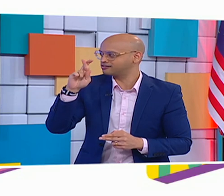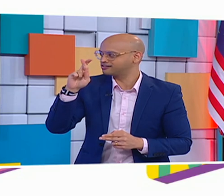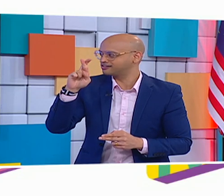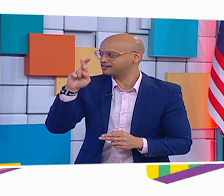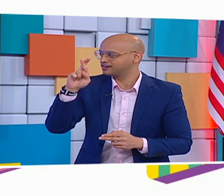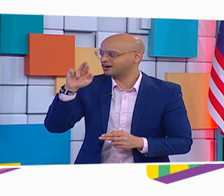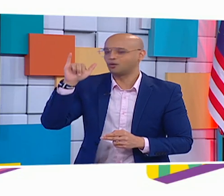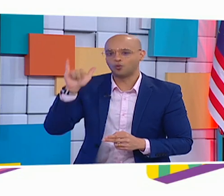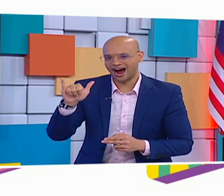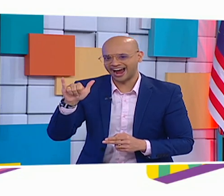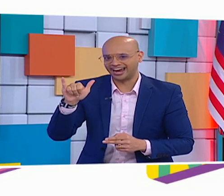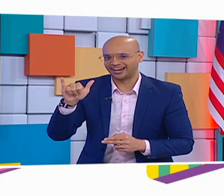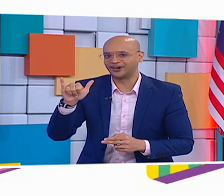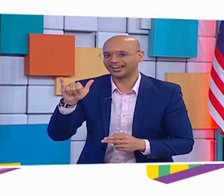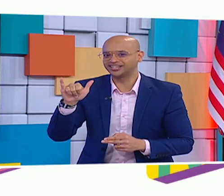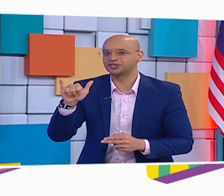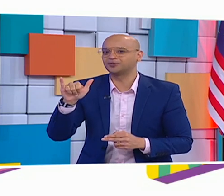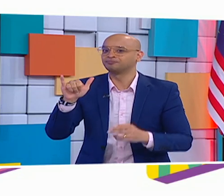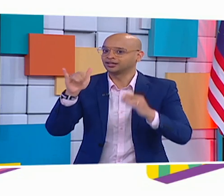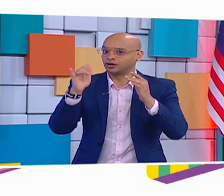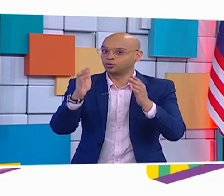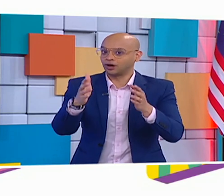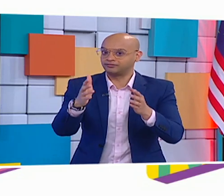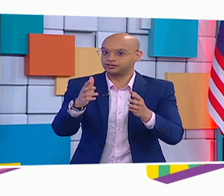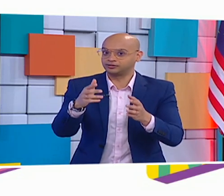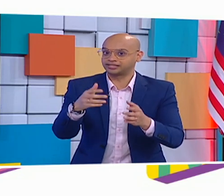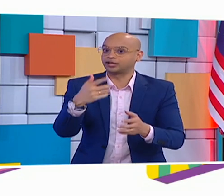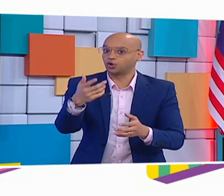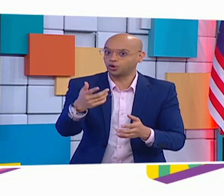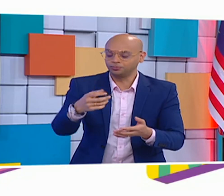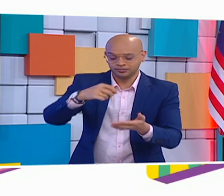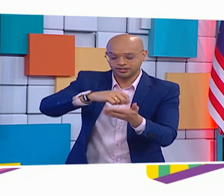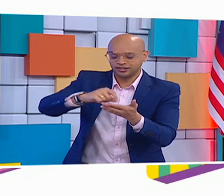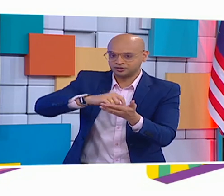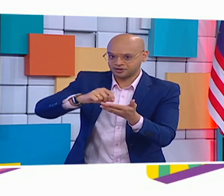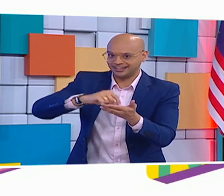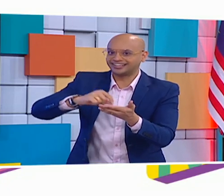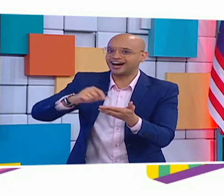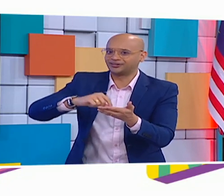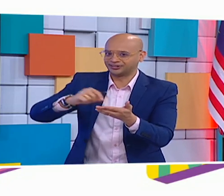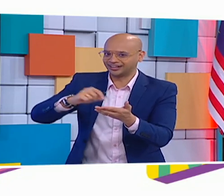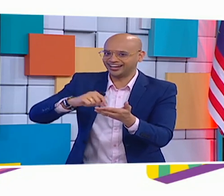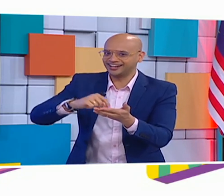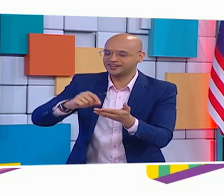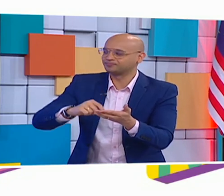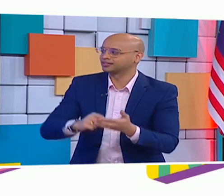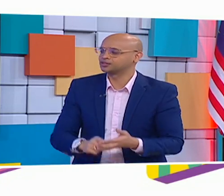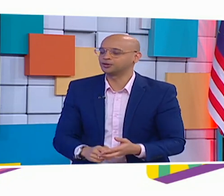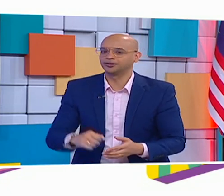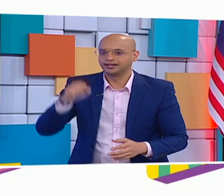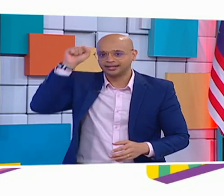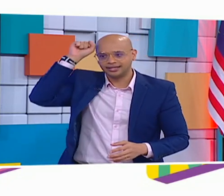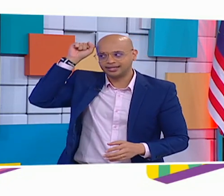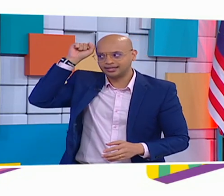G-A-R-R-Y. Y. Yes. Okay, so whoever is at home, write down, okay?